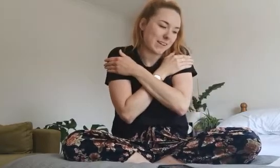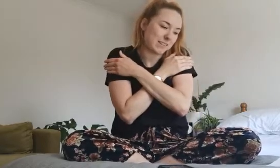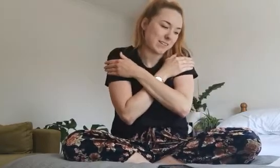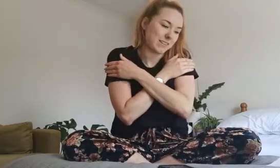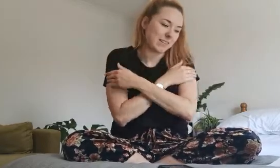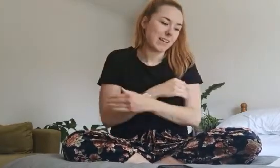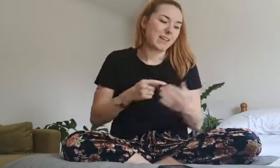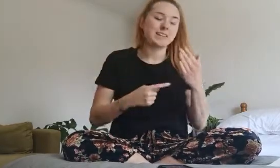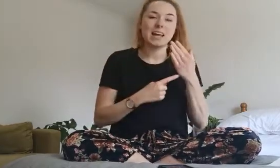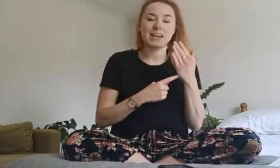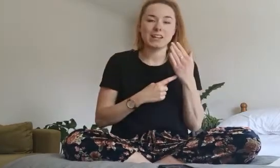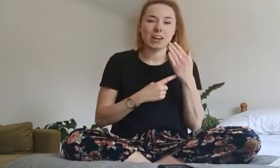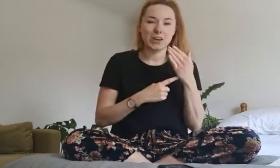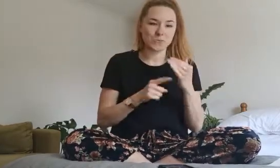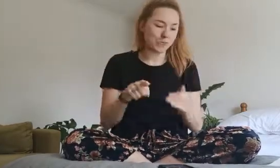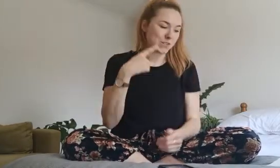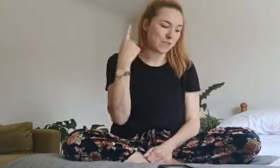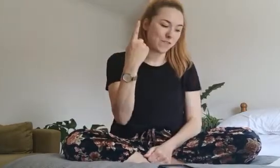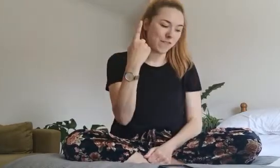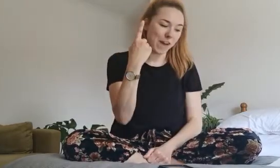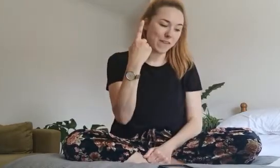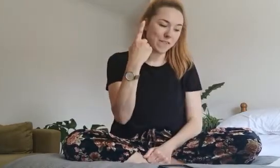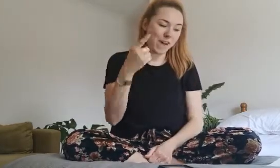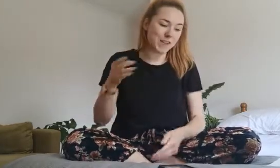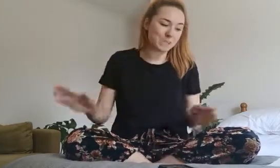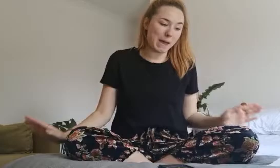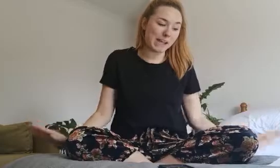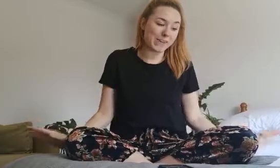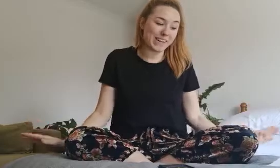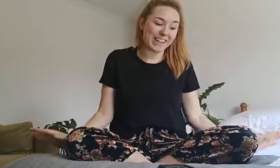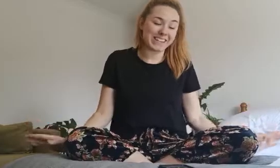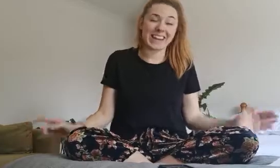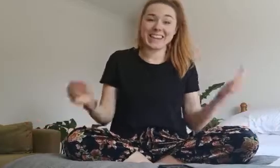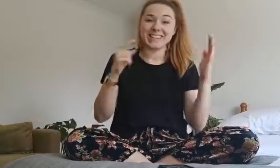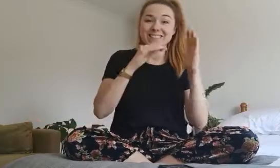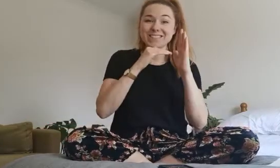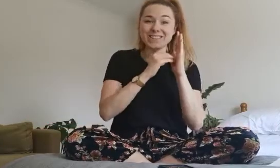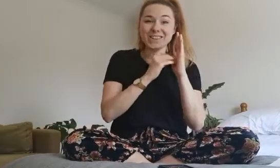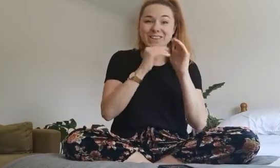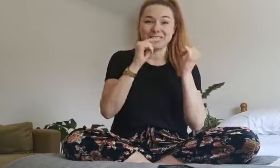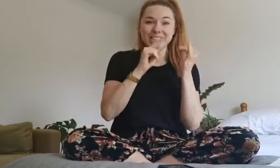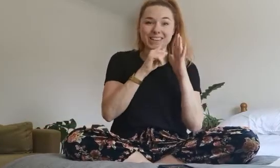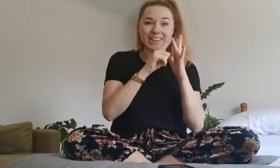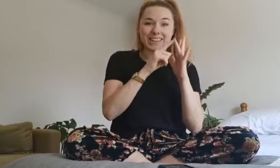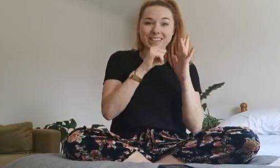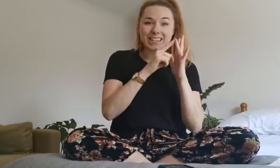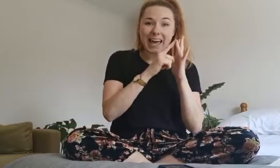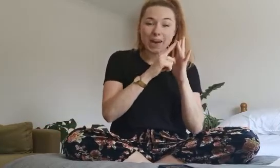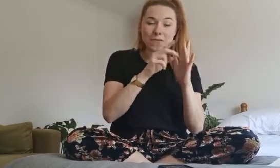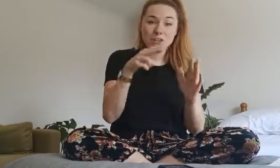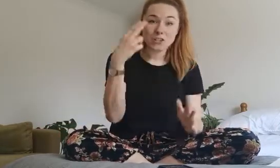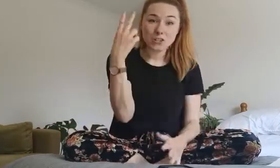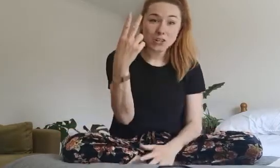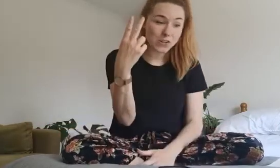night. Tango was the very first penguin in the zoo to have